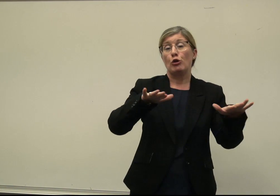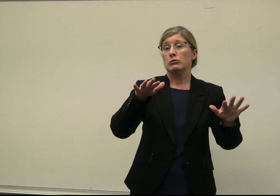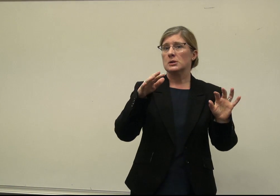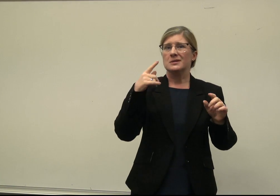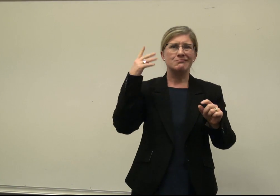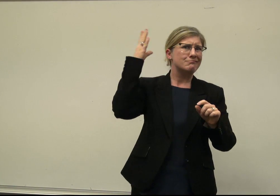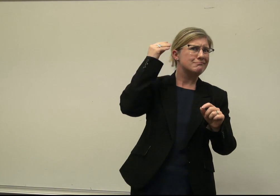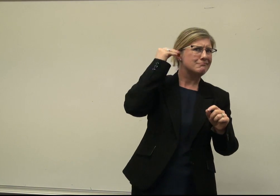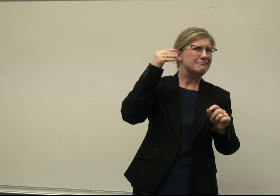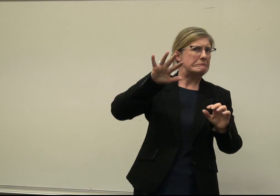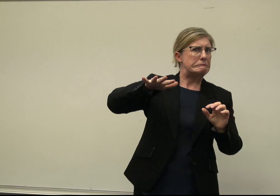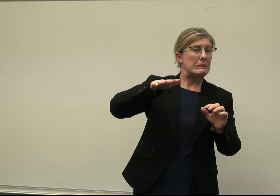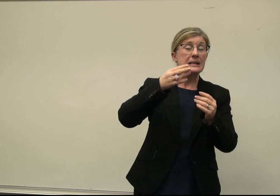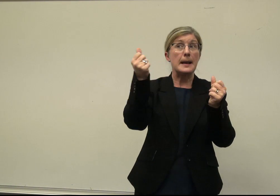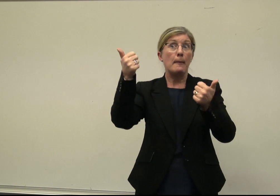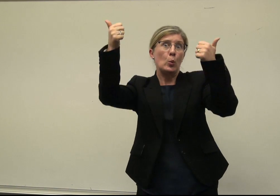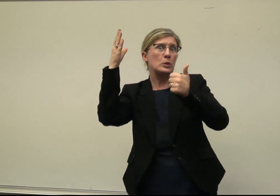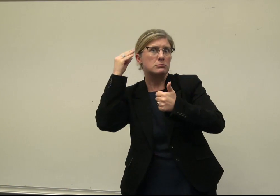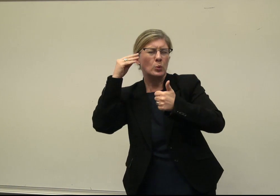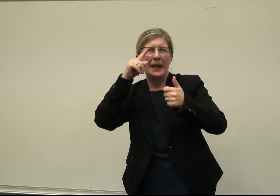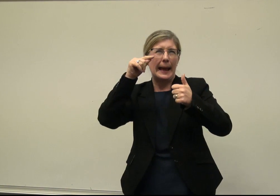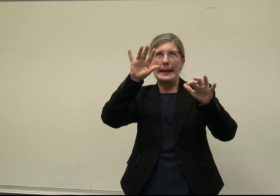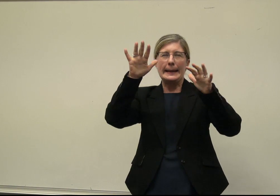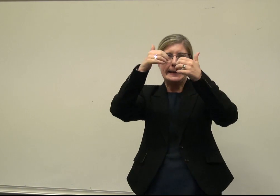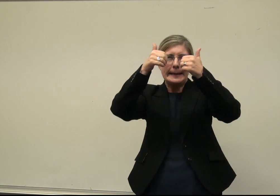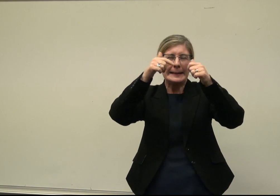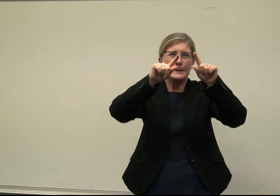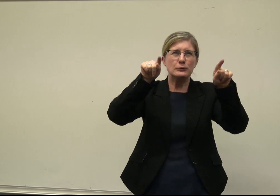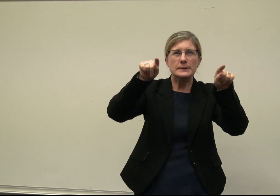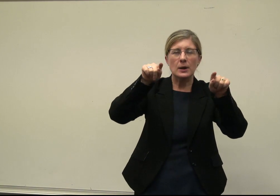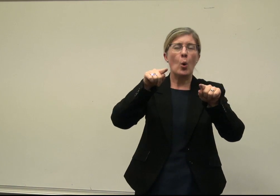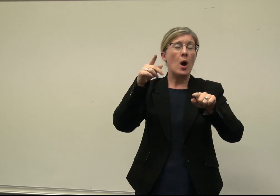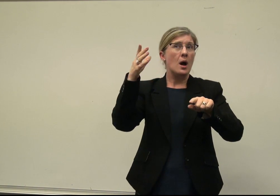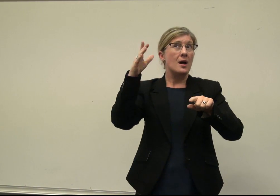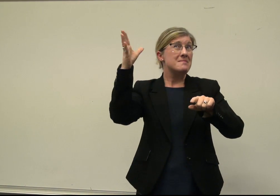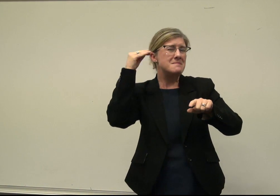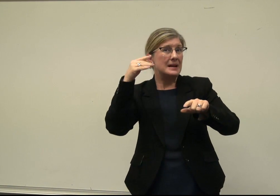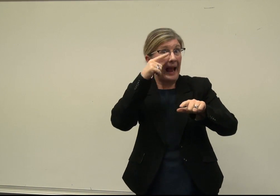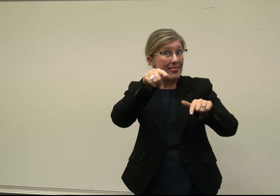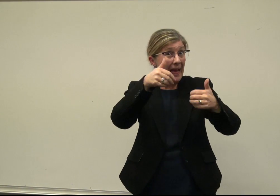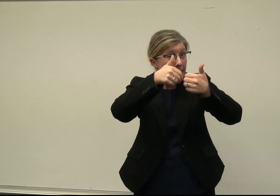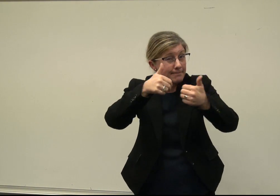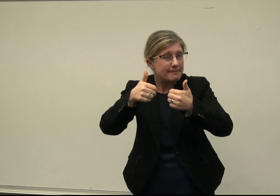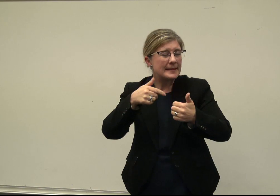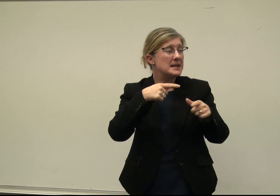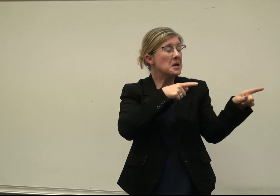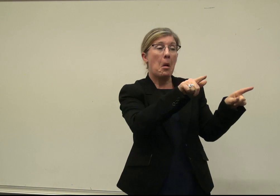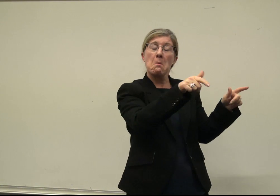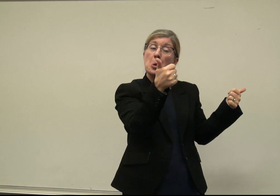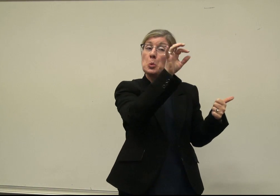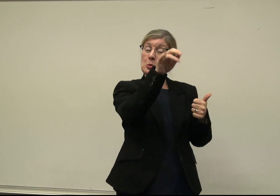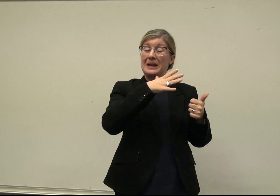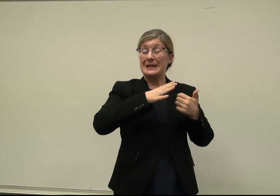Yes. Yes. Yes. Definitely a question that I think needs more attention and more